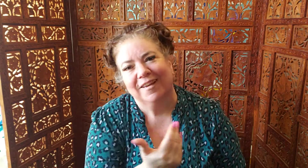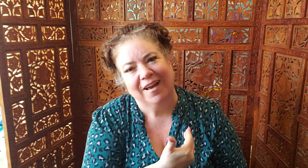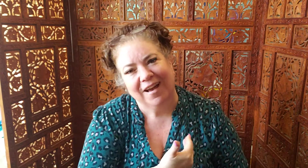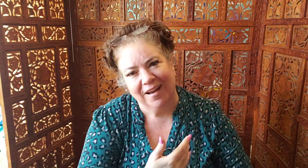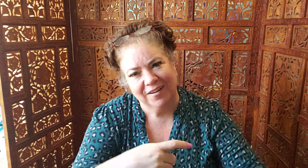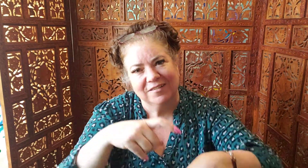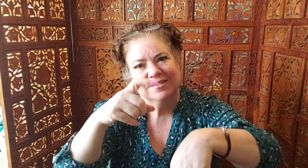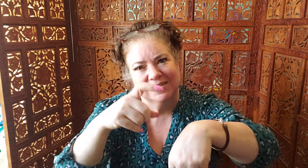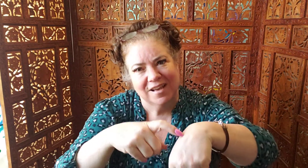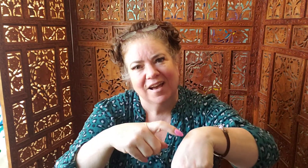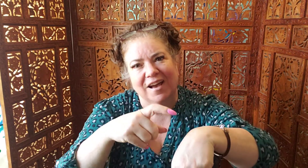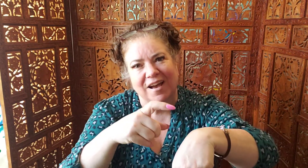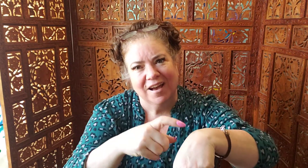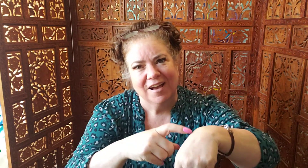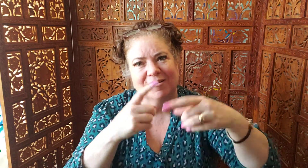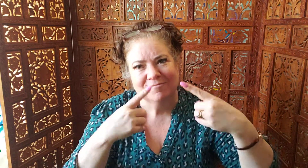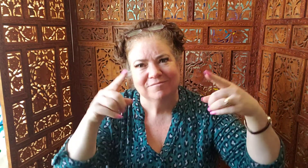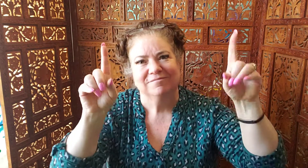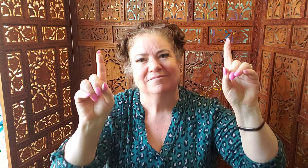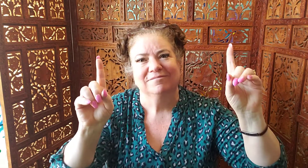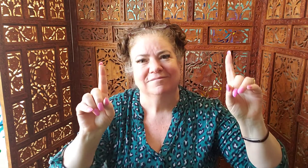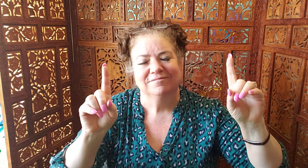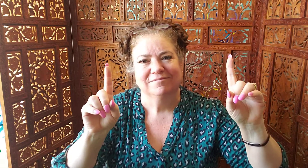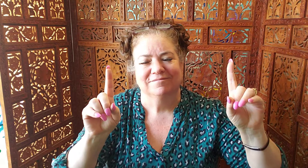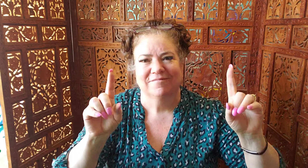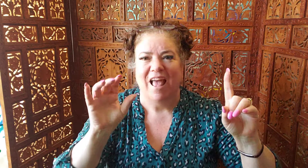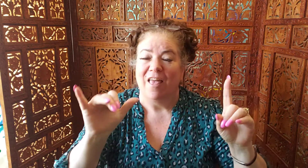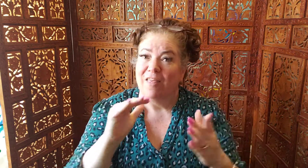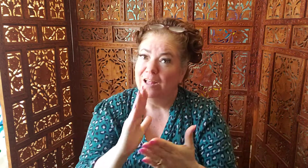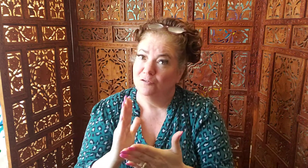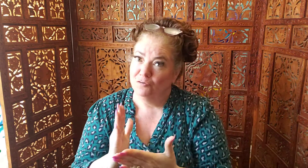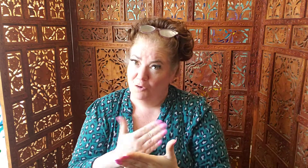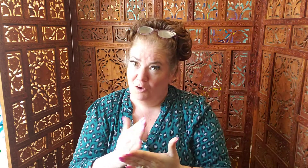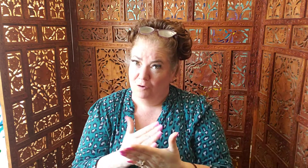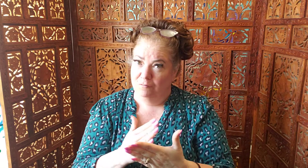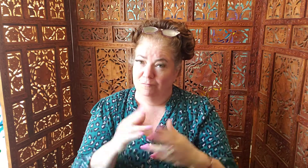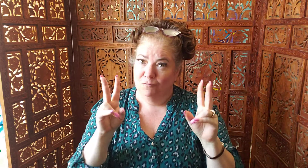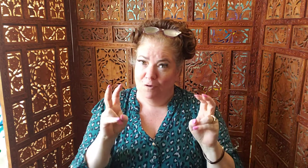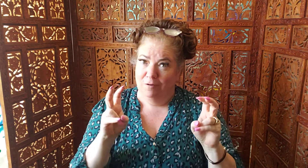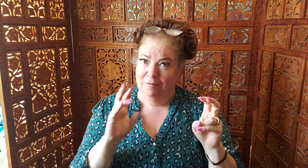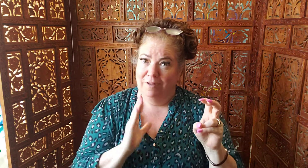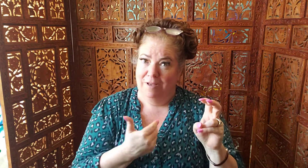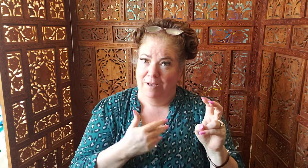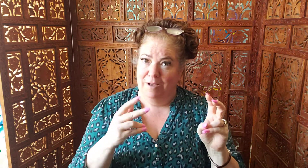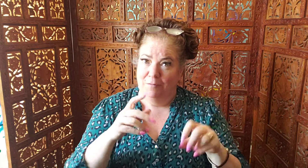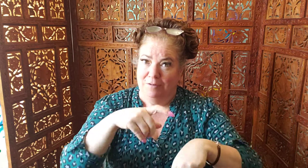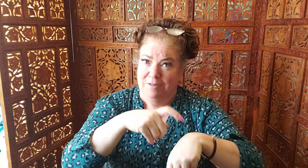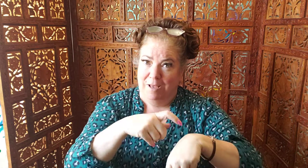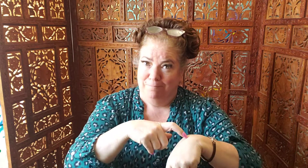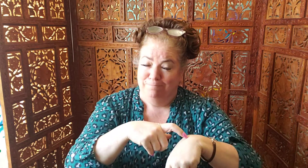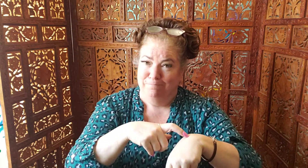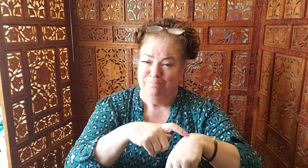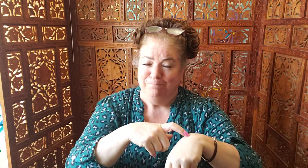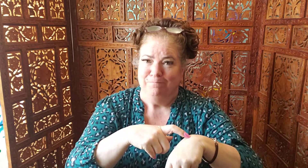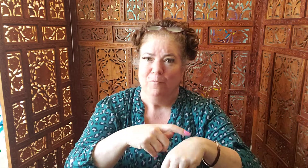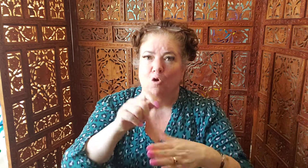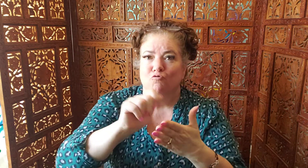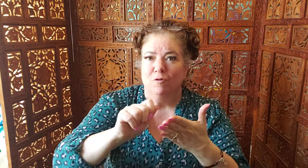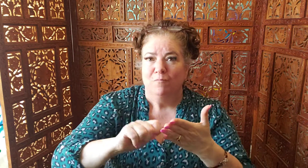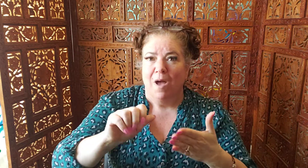It's our time. This is Our Time from the musical Merrily We Roll Along by Stephen Sondheim. Merrily We Roll Along